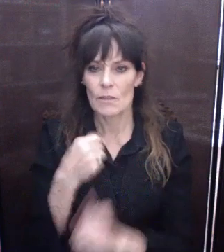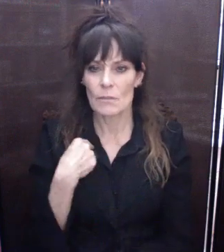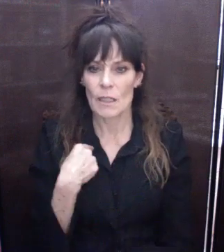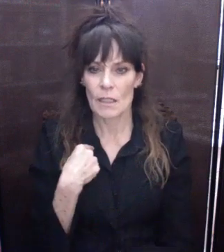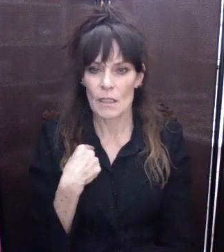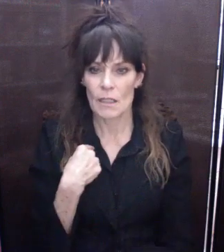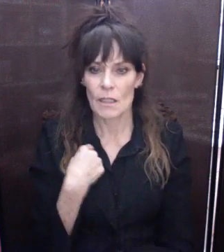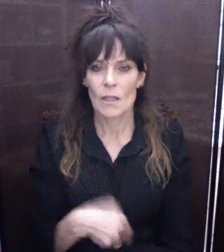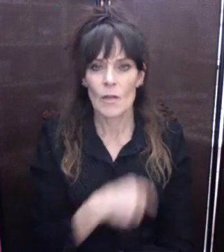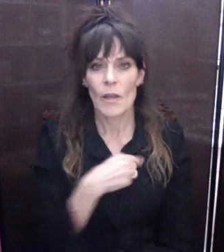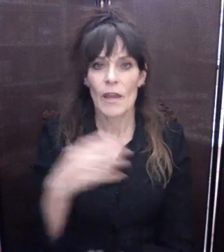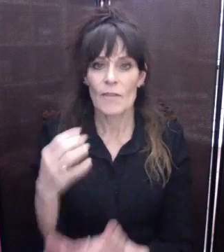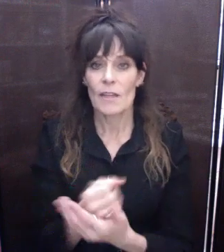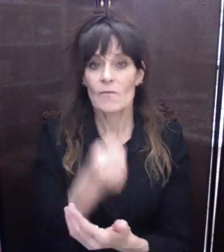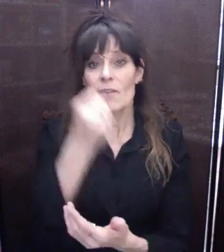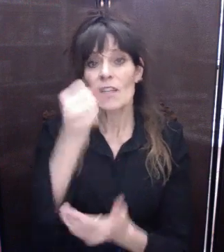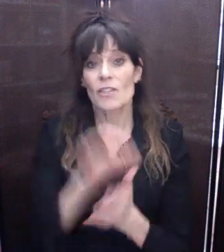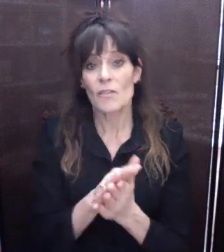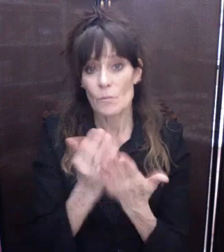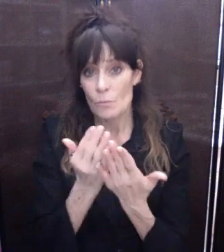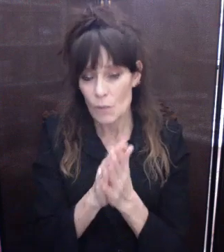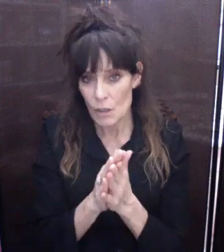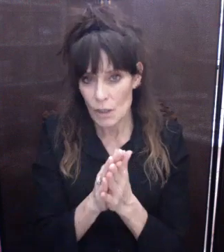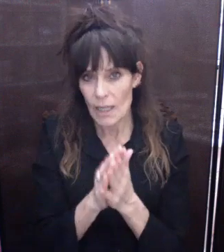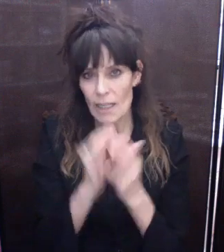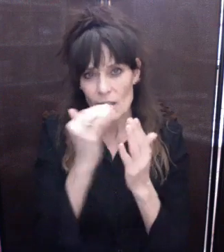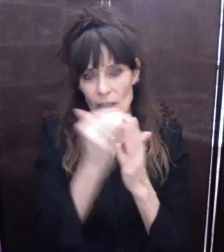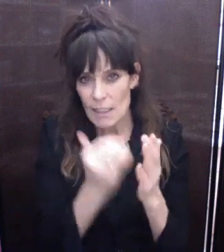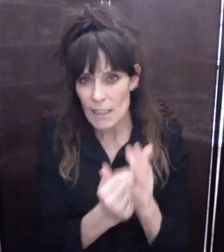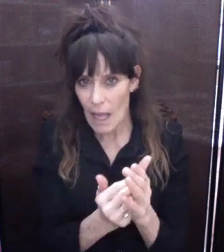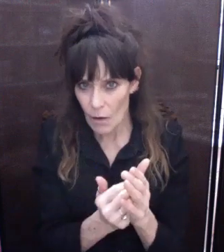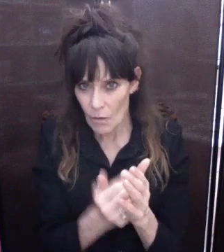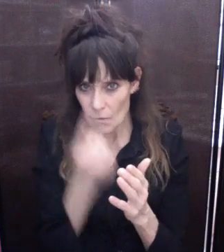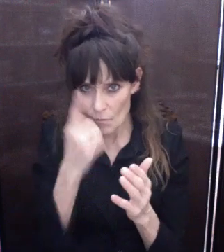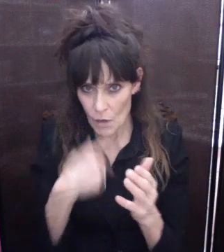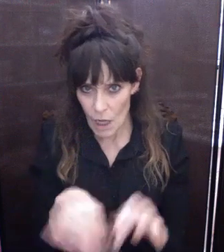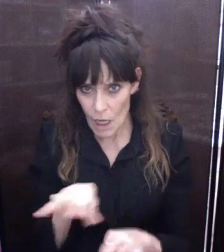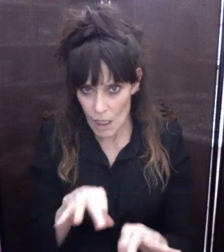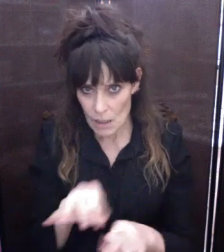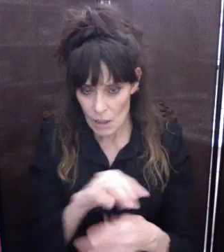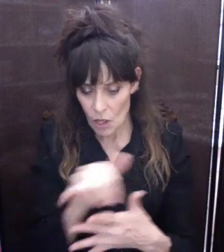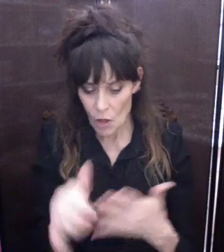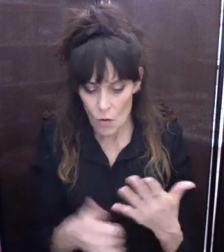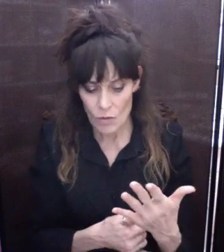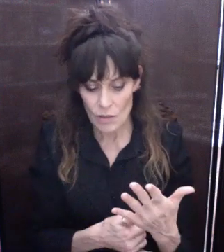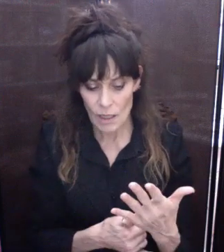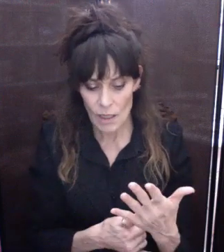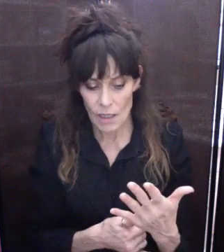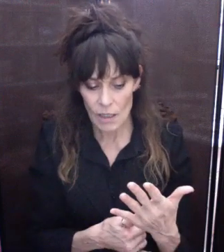have the advantage of a book, and the book lays out for us those things that we need to